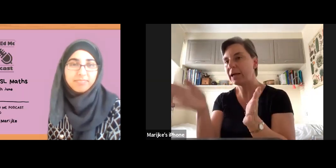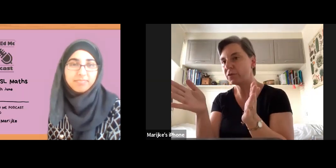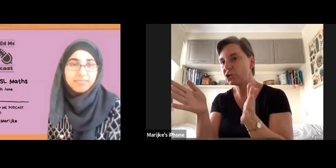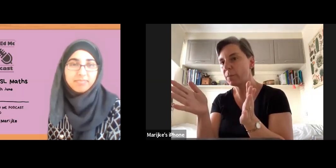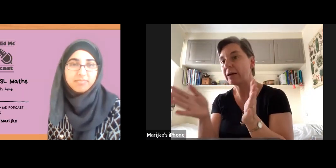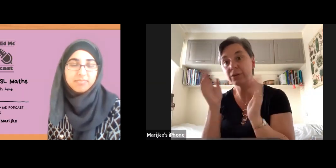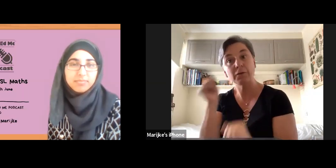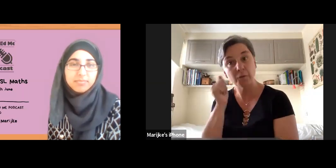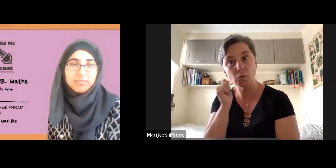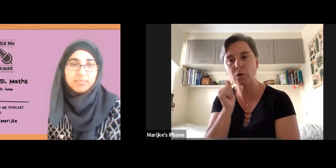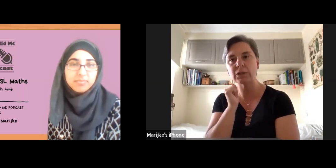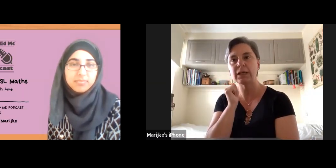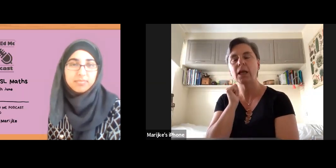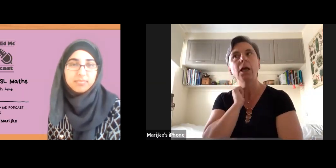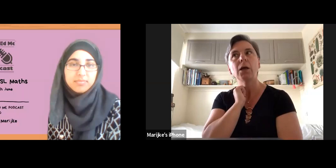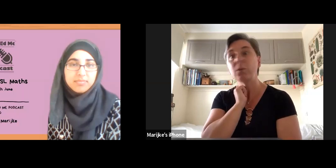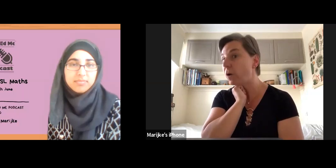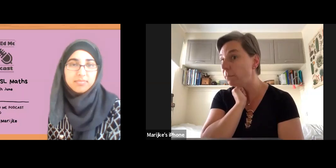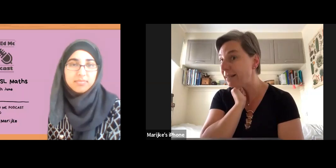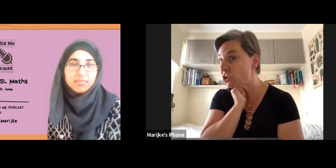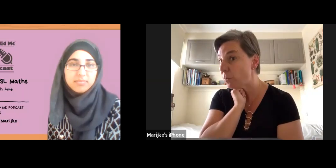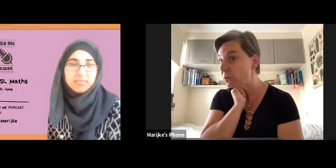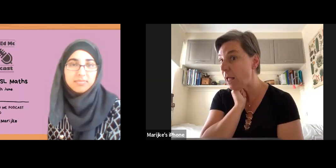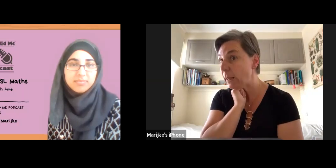for the job, I got another phone call saying, we've got a maths job as well.